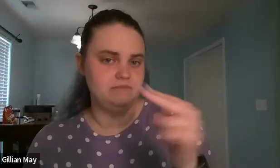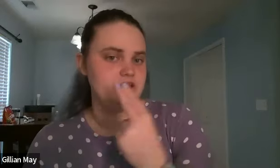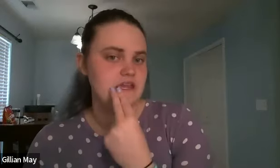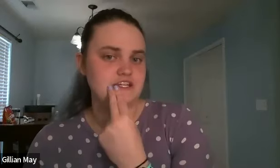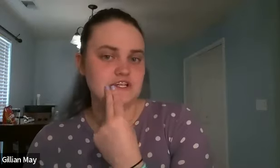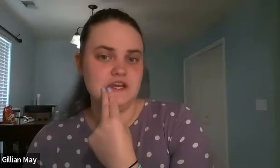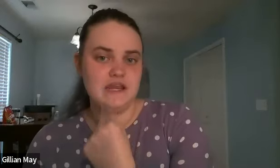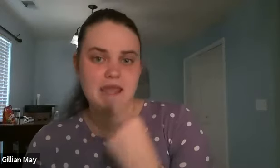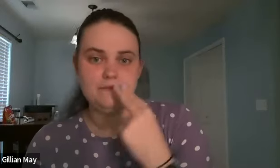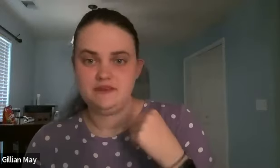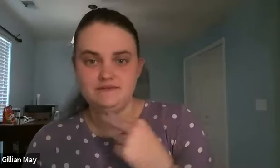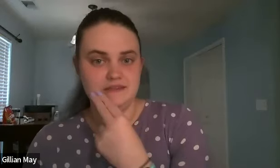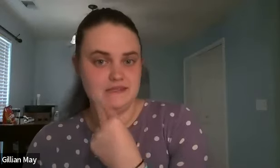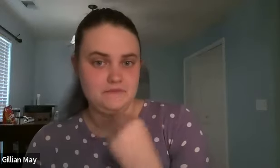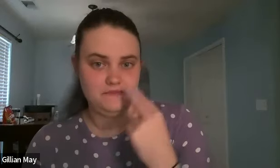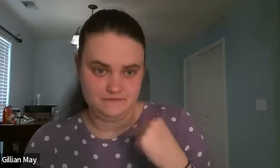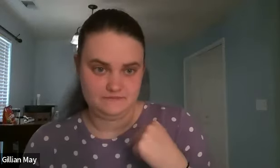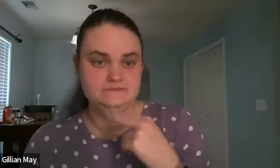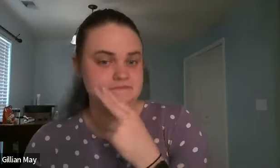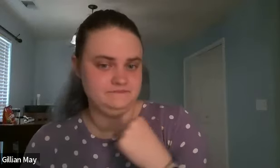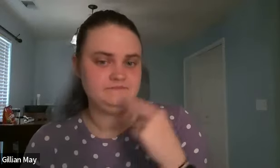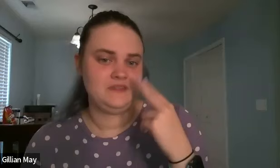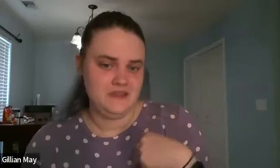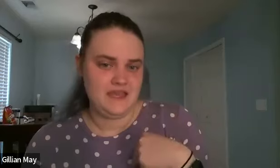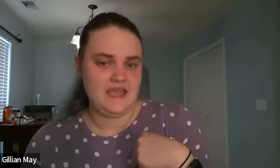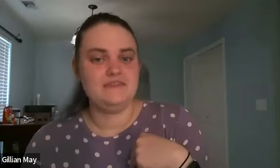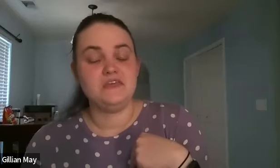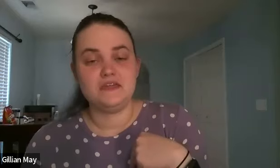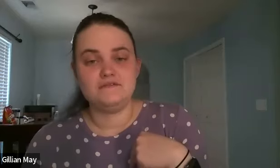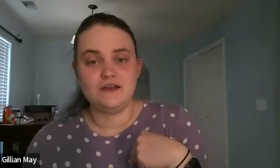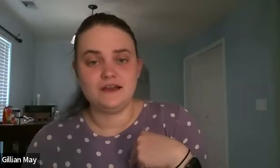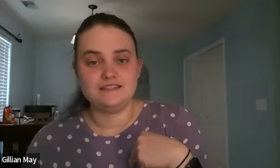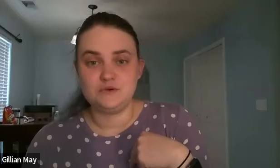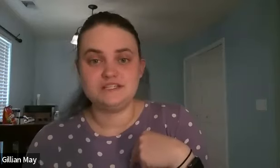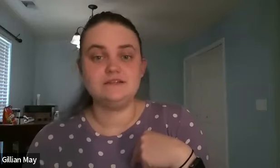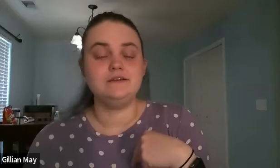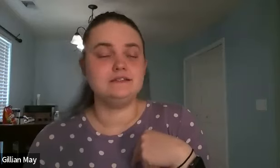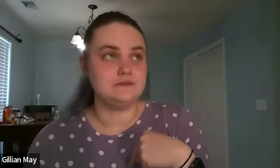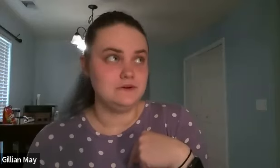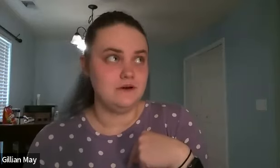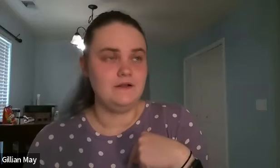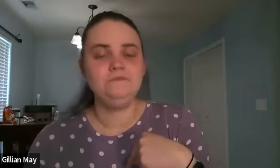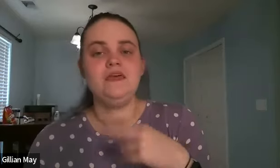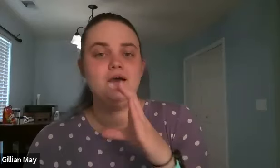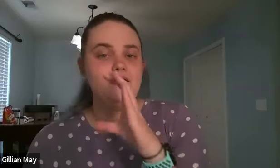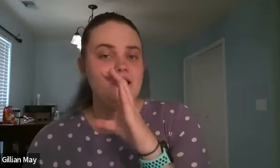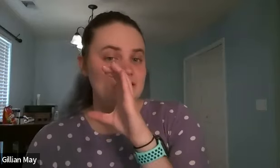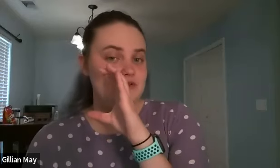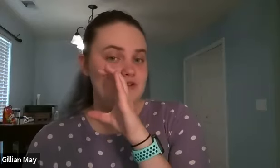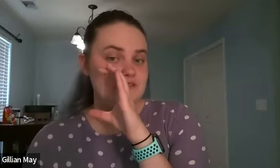but H, napkin, napkin. And then for us who are still in school, you do the